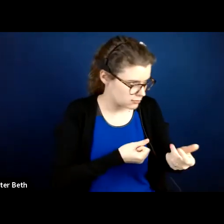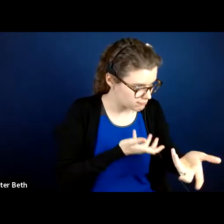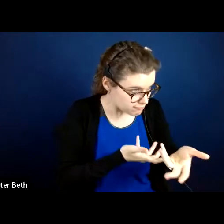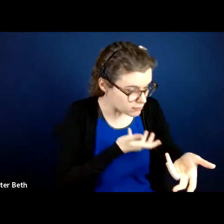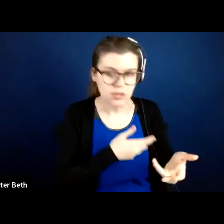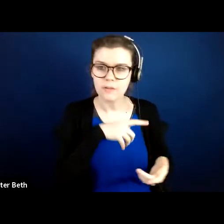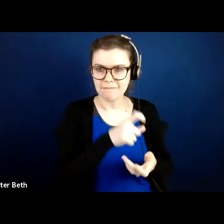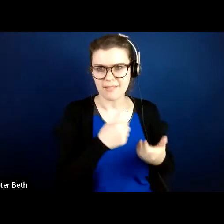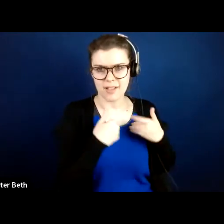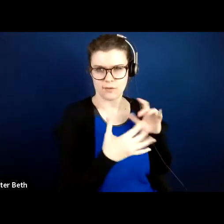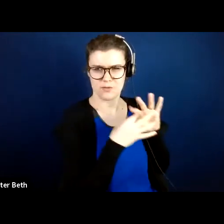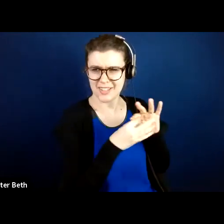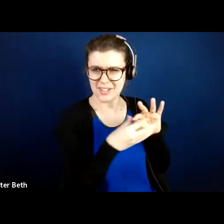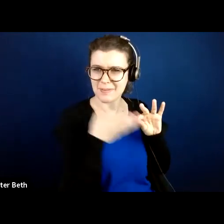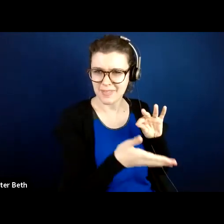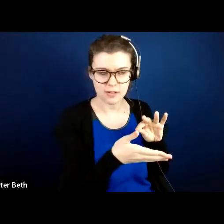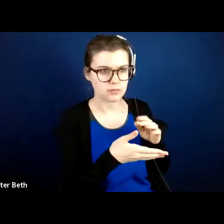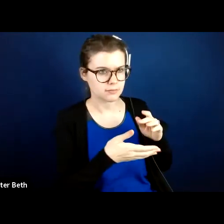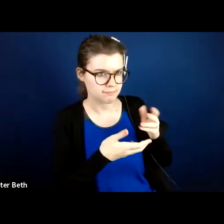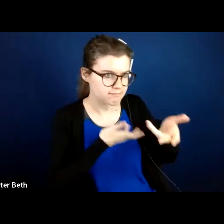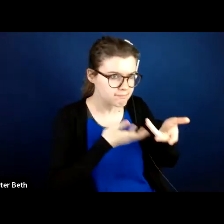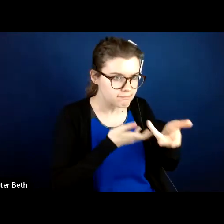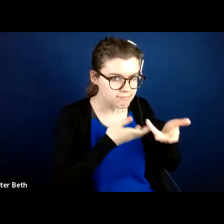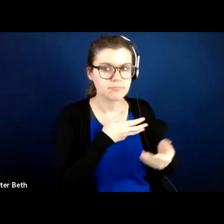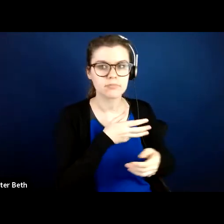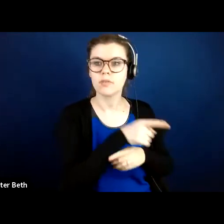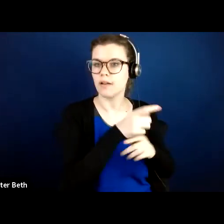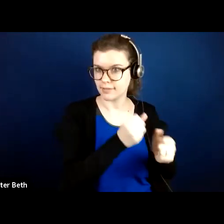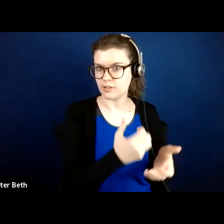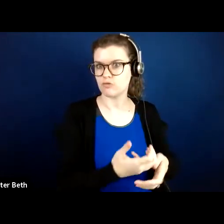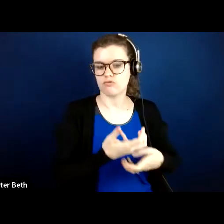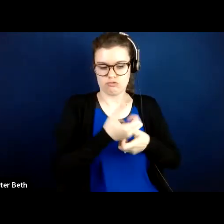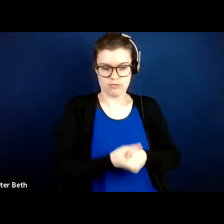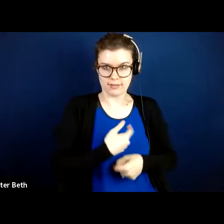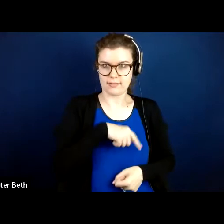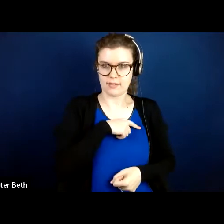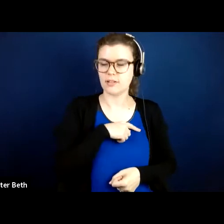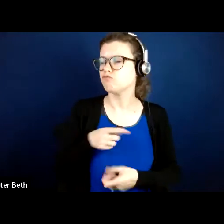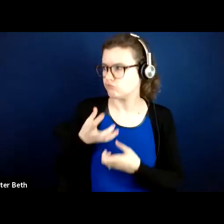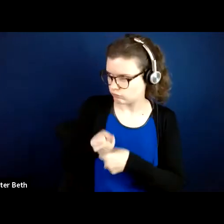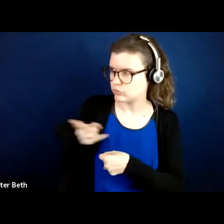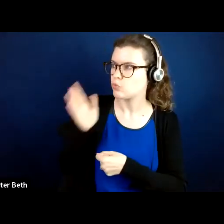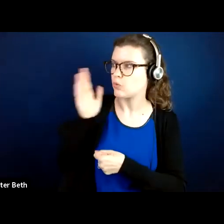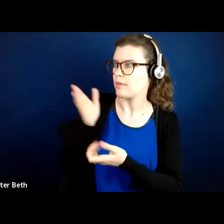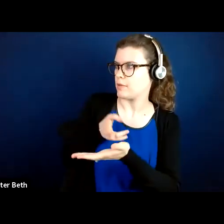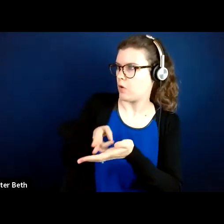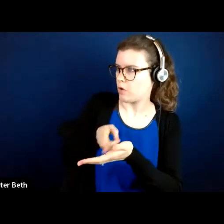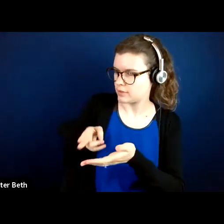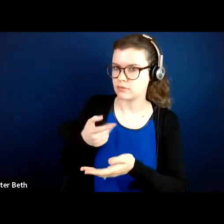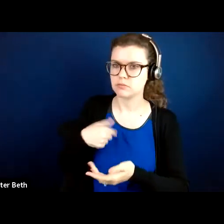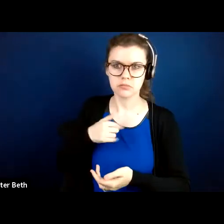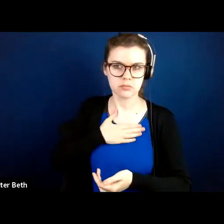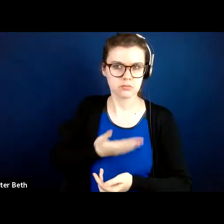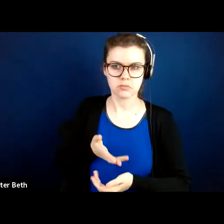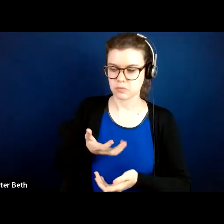a strong relationship with the consumer for them to trust us and be truthful and share information with us so that we